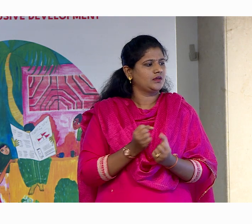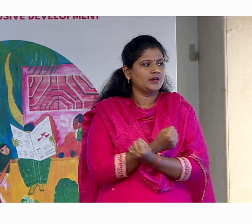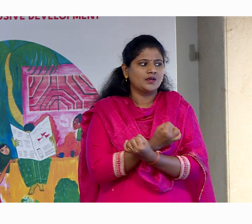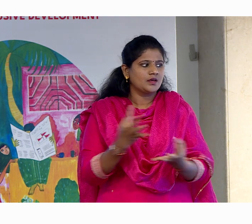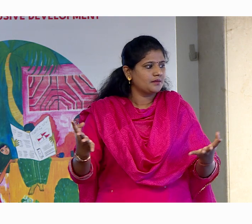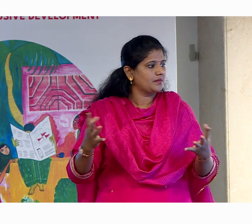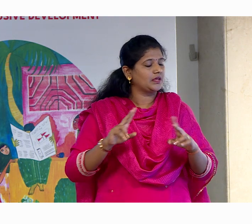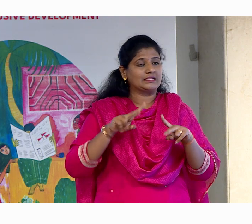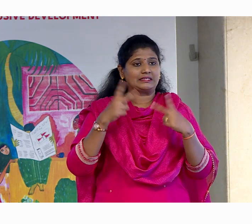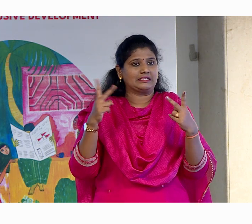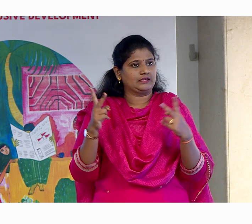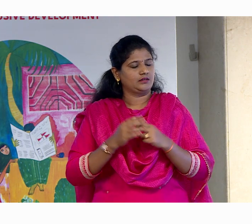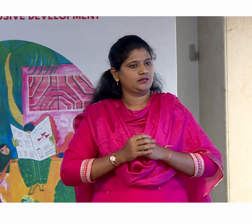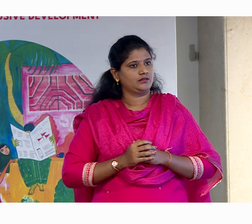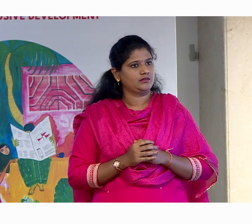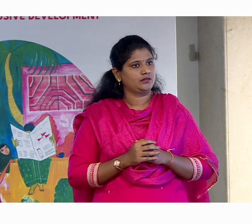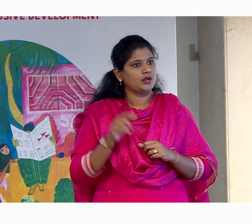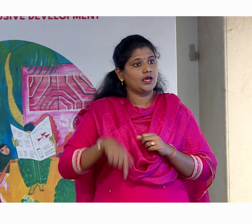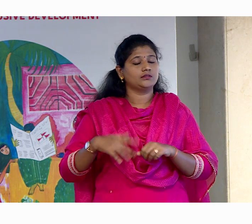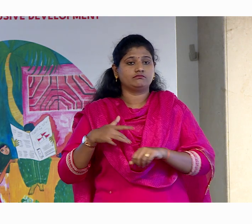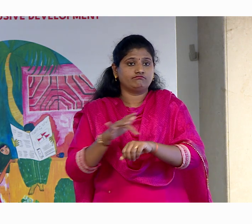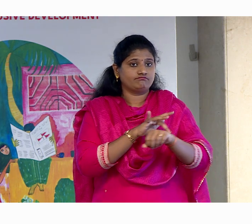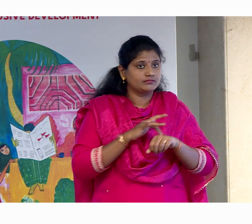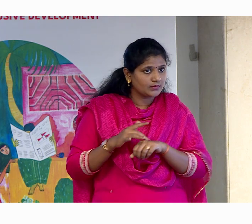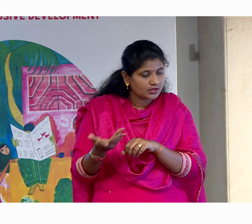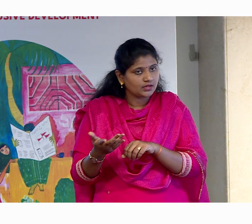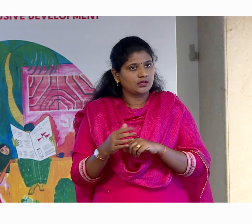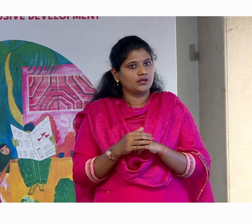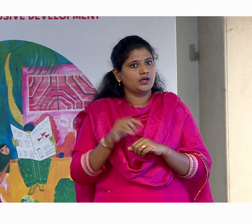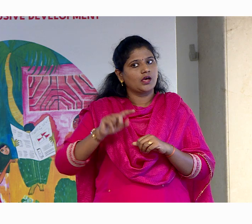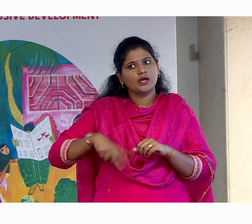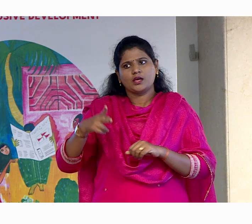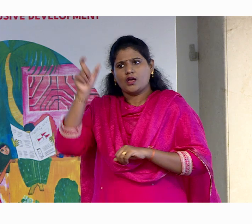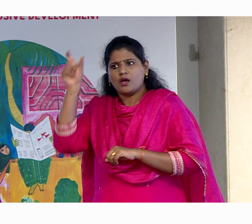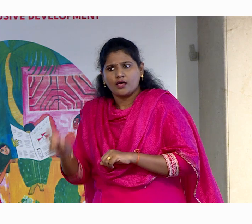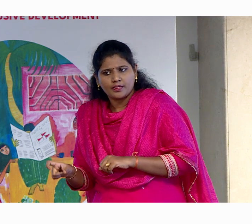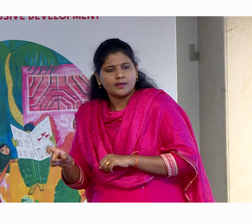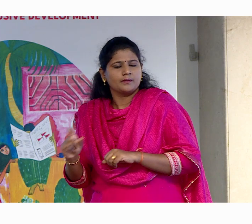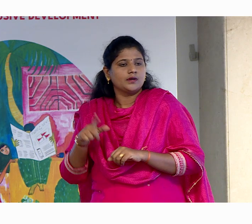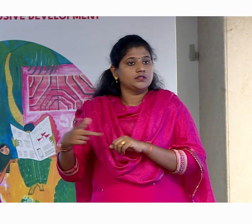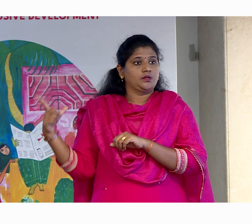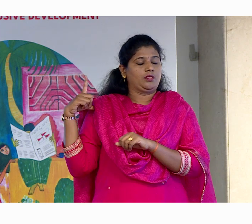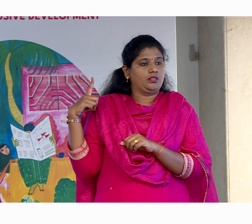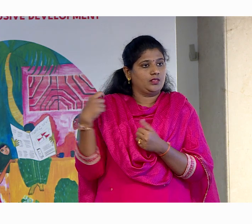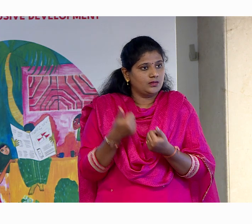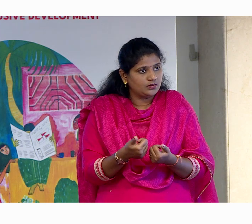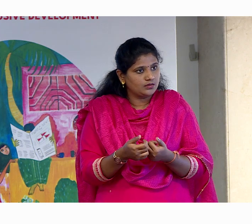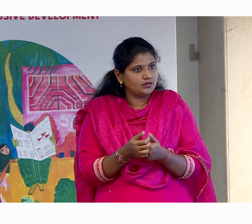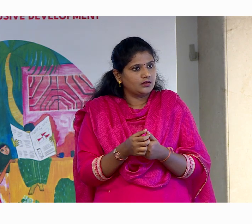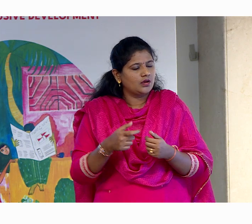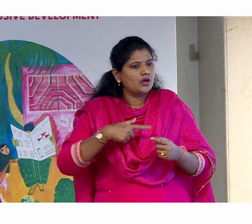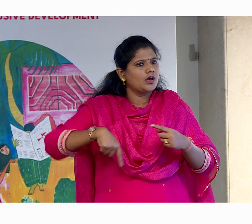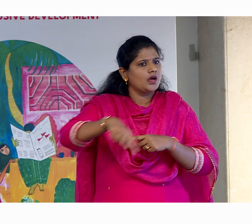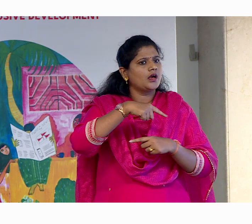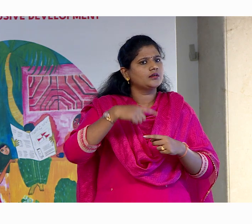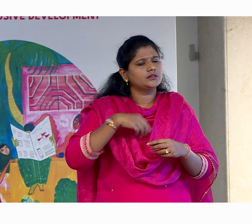different types. Your own experience, experiences of others, of opinion leaders, what networks are saying